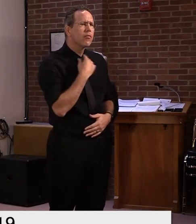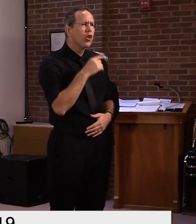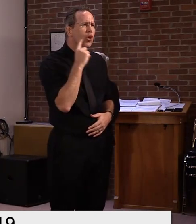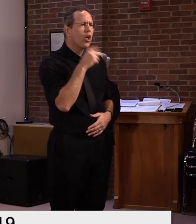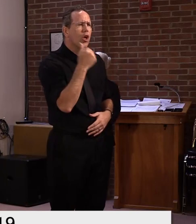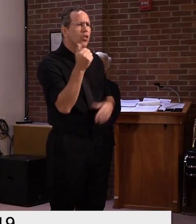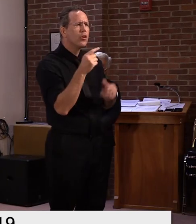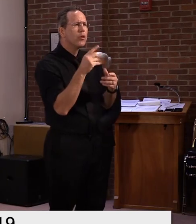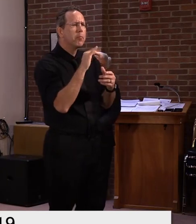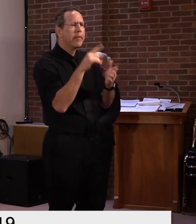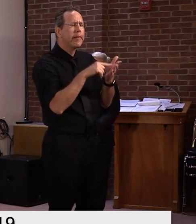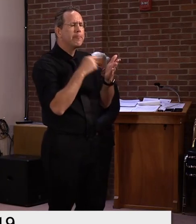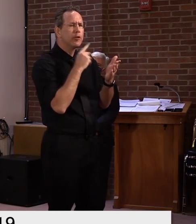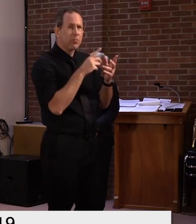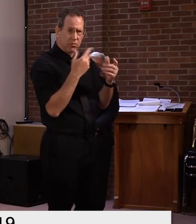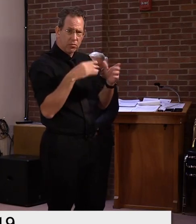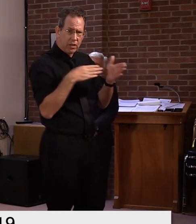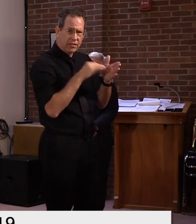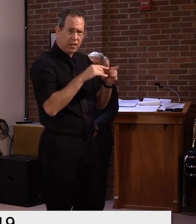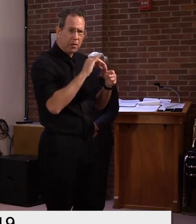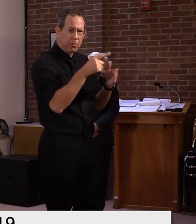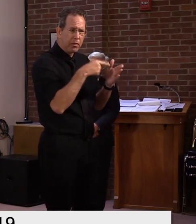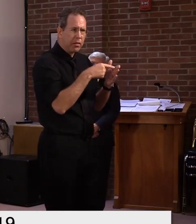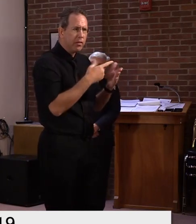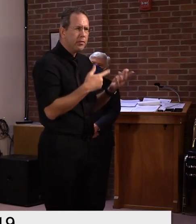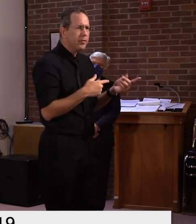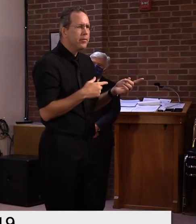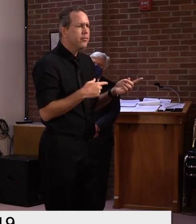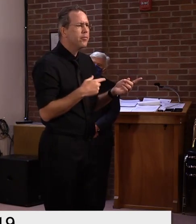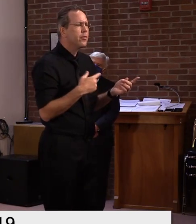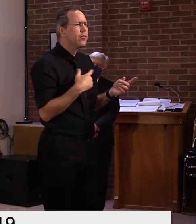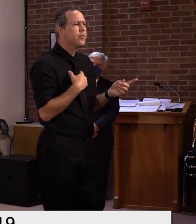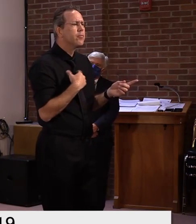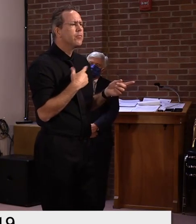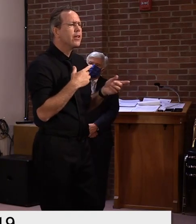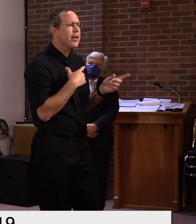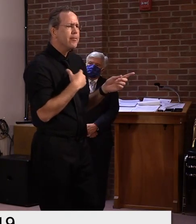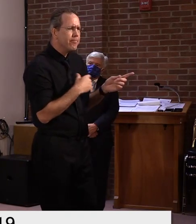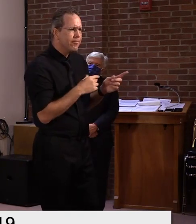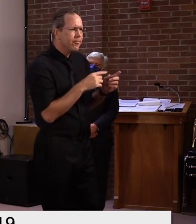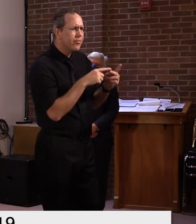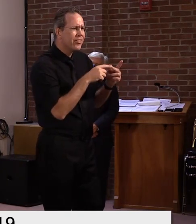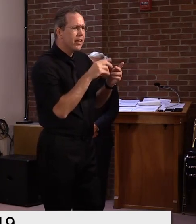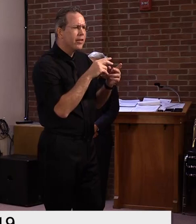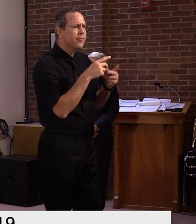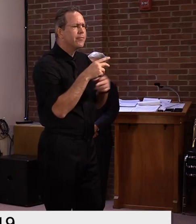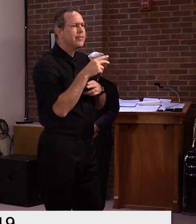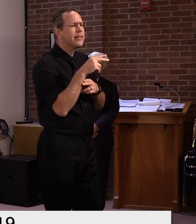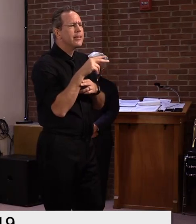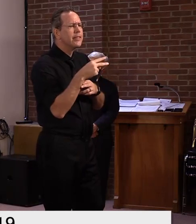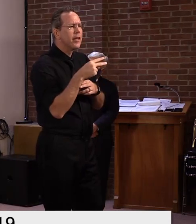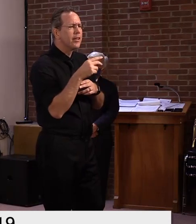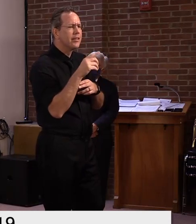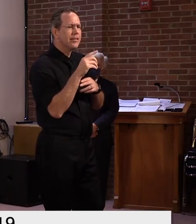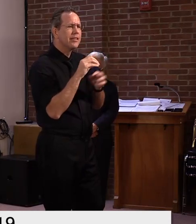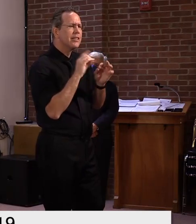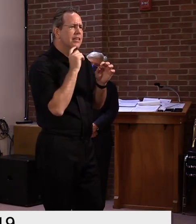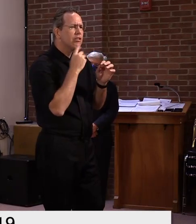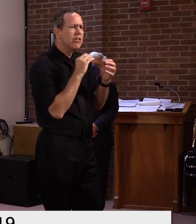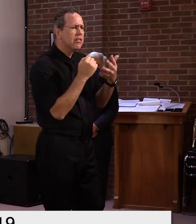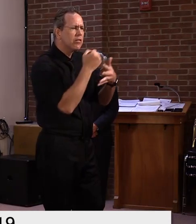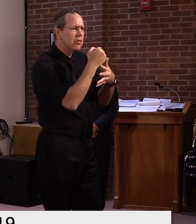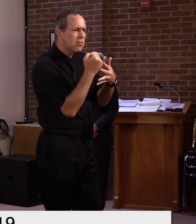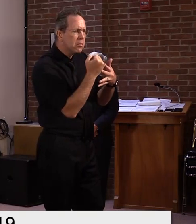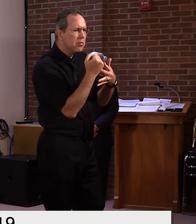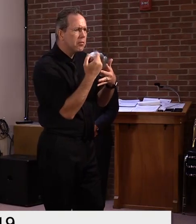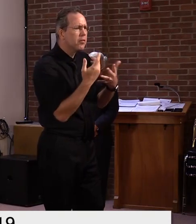that it's a secondary offense and not a primary offense from my perspective. But we'll see what they work through,